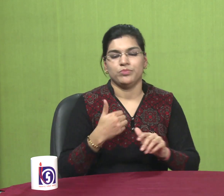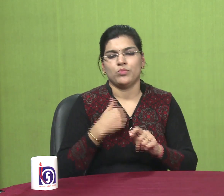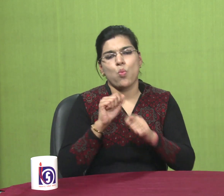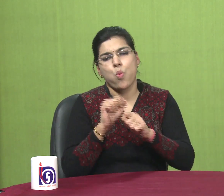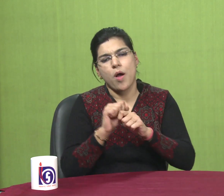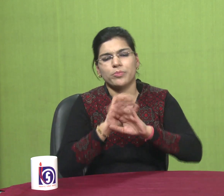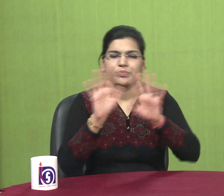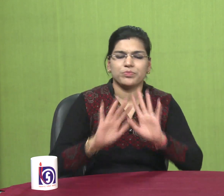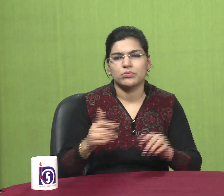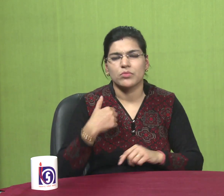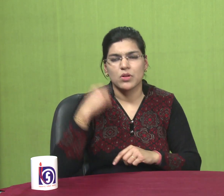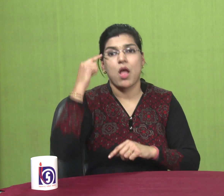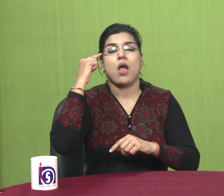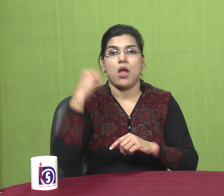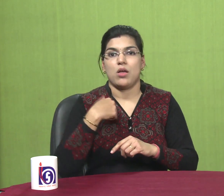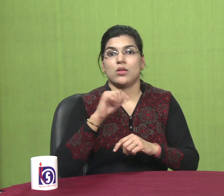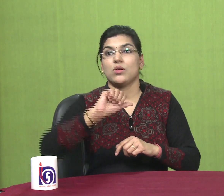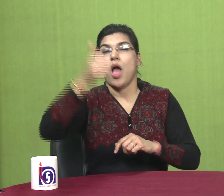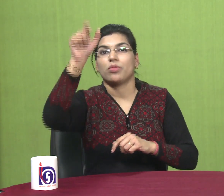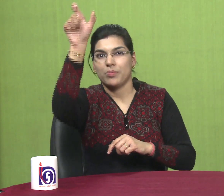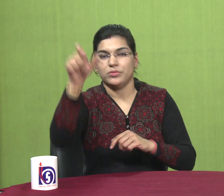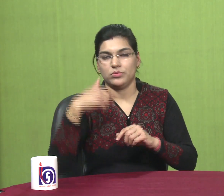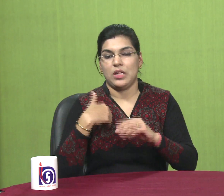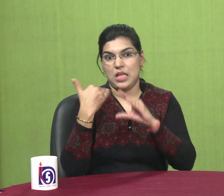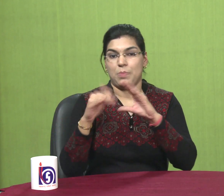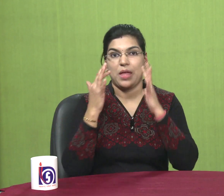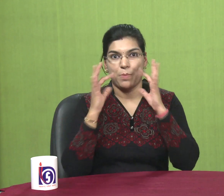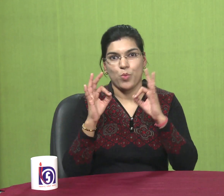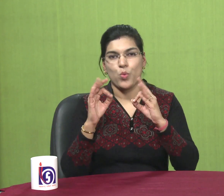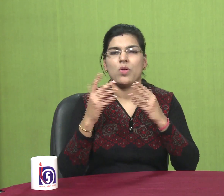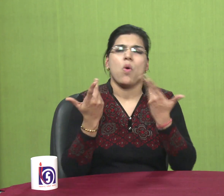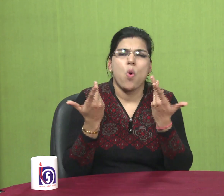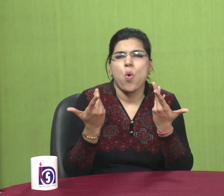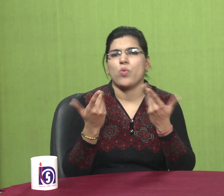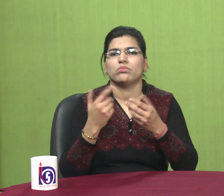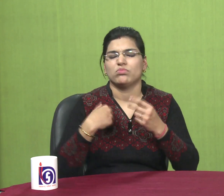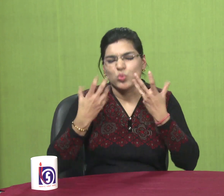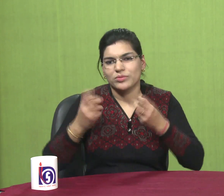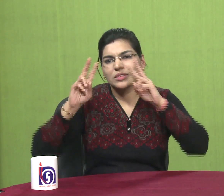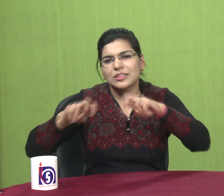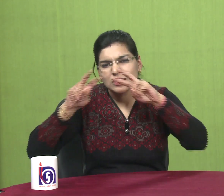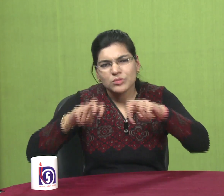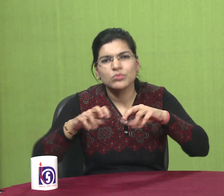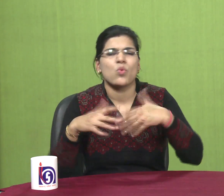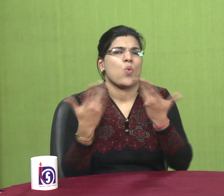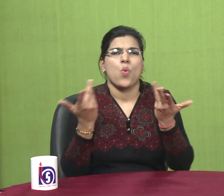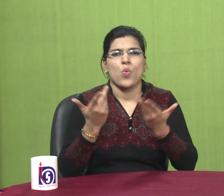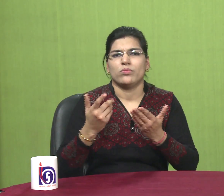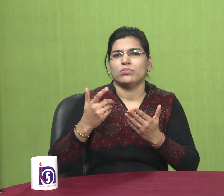Web. A browser, also known as a client software, retrieves data from